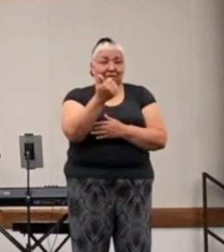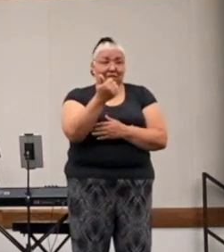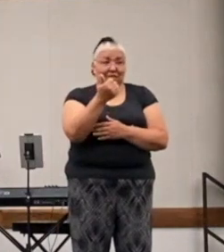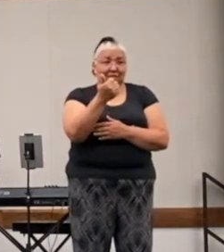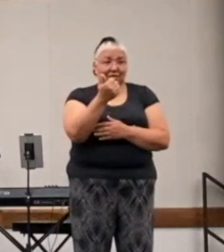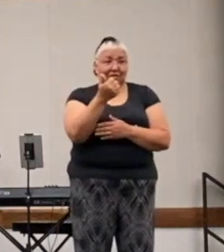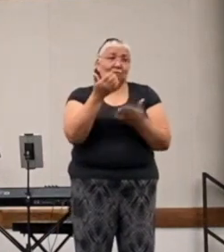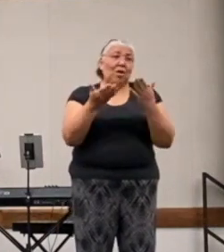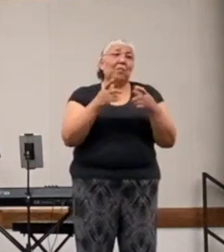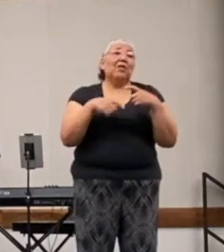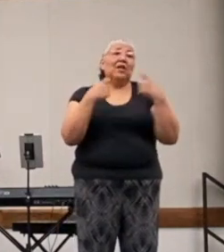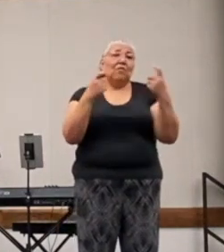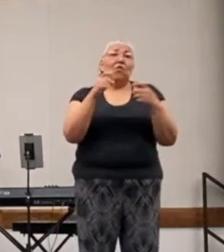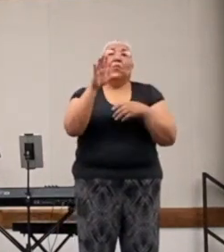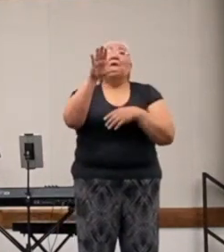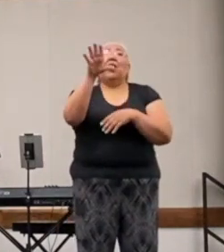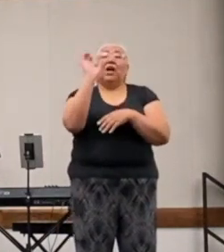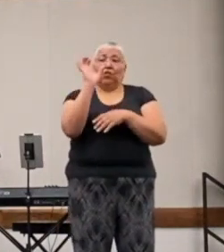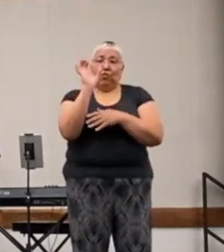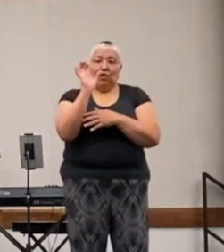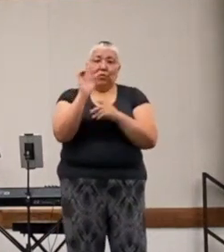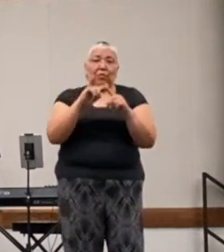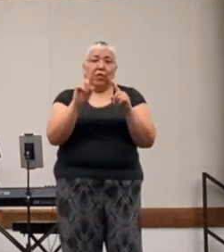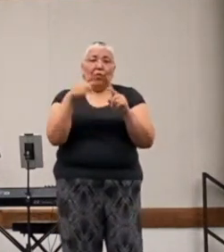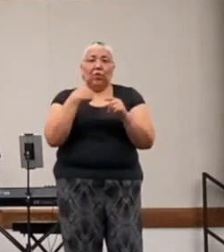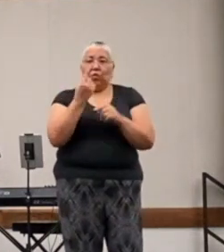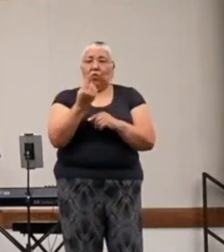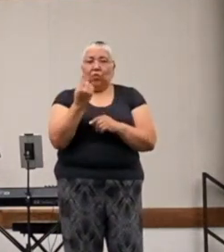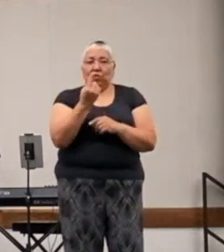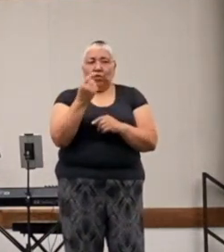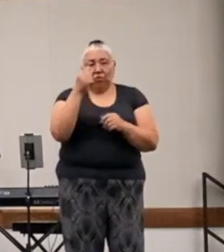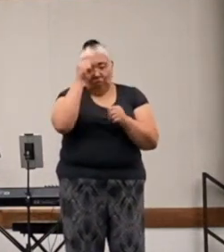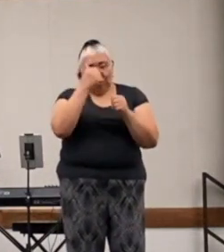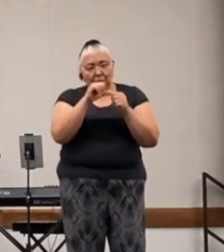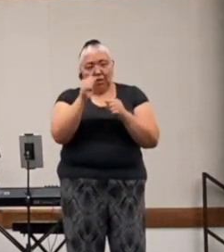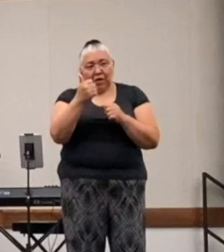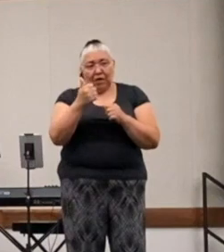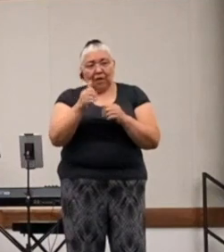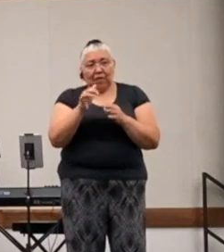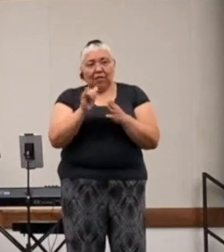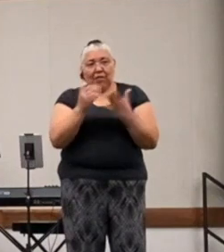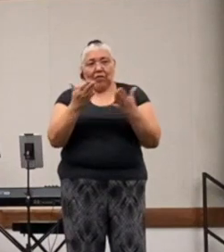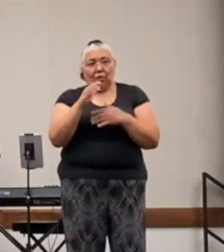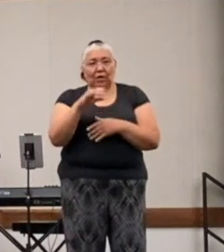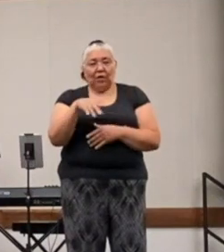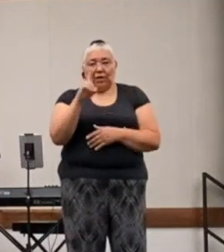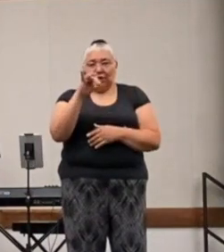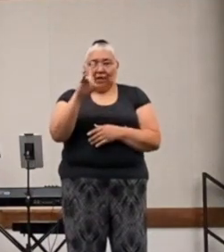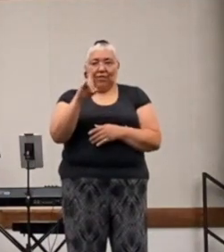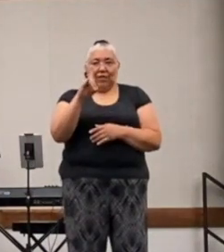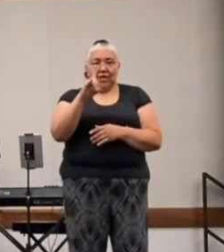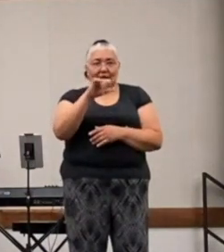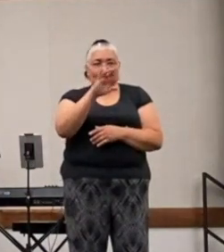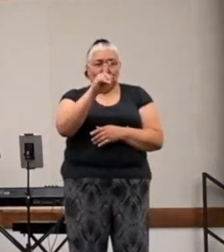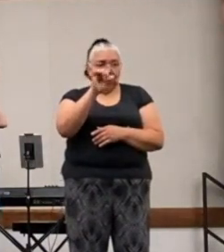He probably could have gave them 100, right? But we're only going to remember 10 because we remember that's what David Letterman taught us.